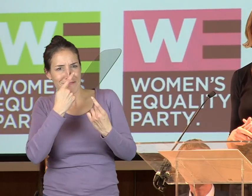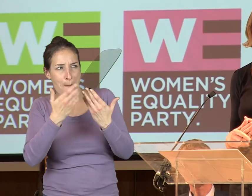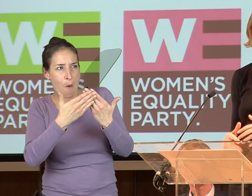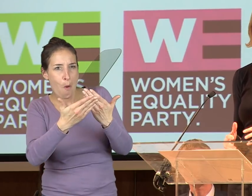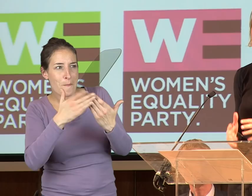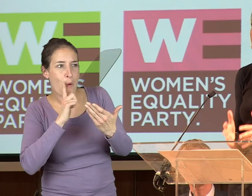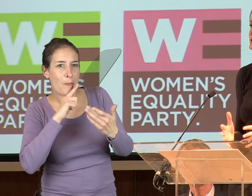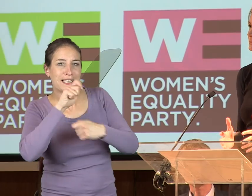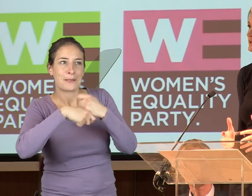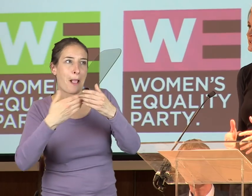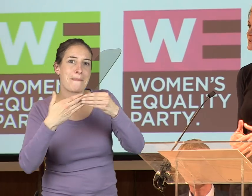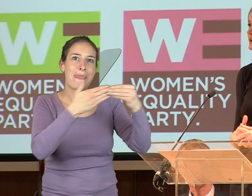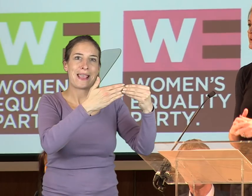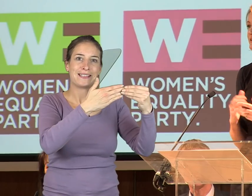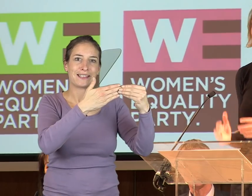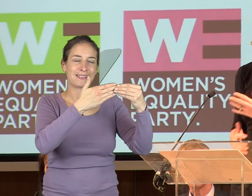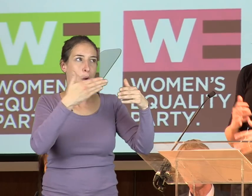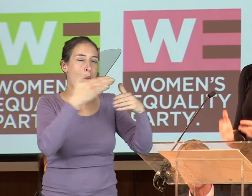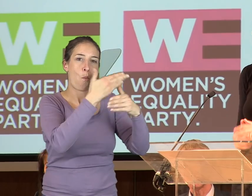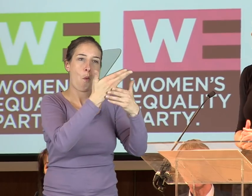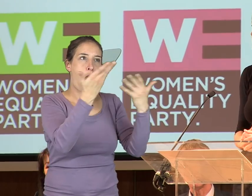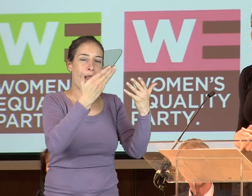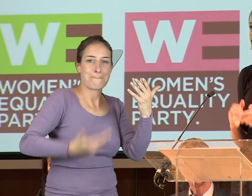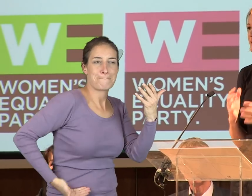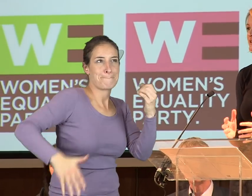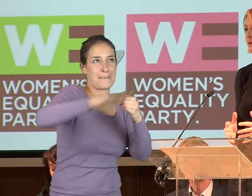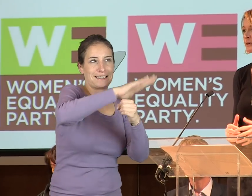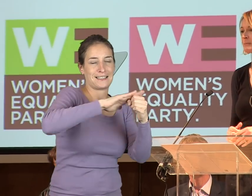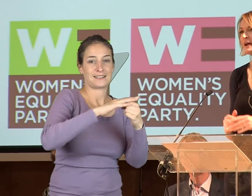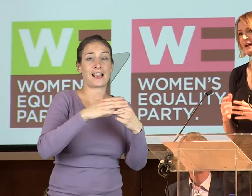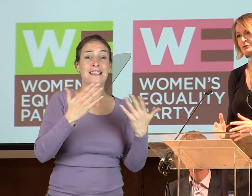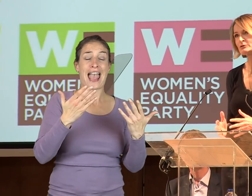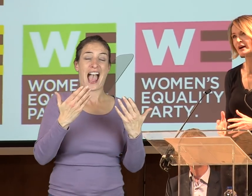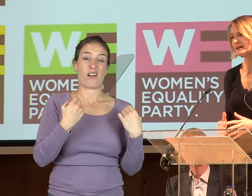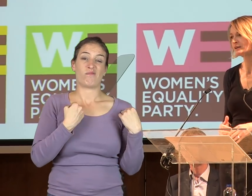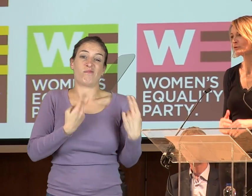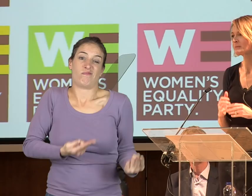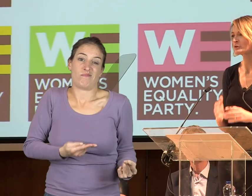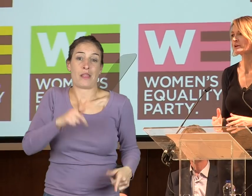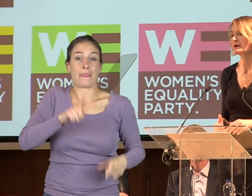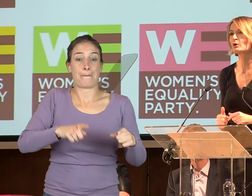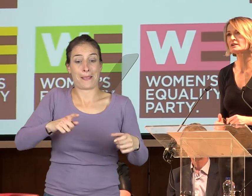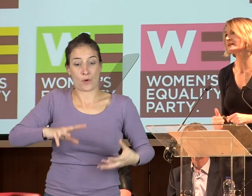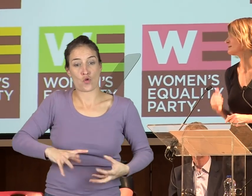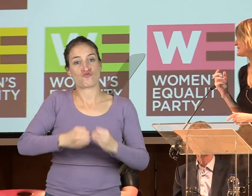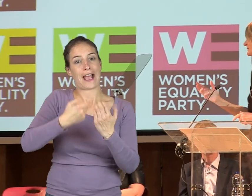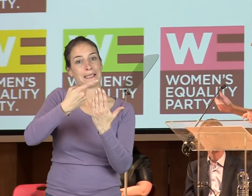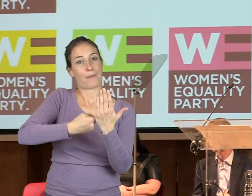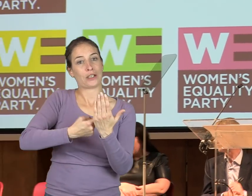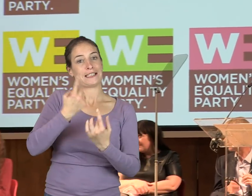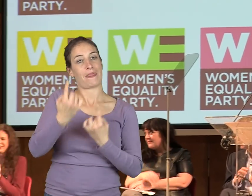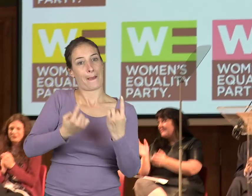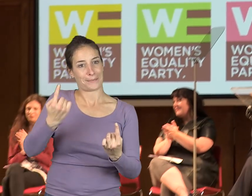introduce some of the people who have created our policies to tell you a bit more about them. So please welcome Catherine Riley, who's going to be talking about equality in the